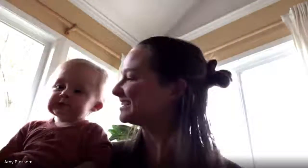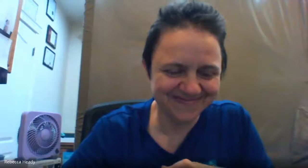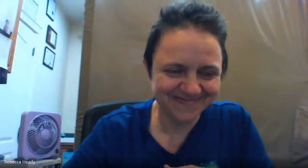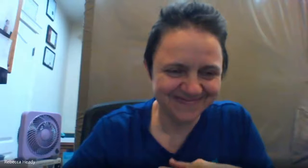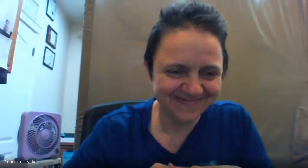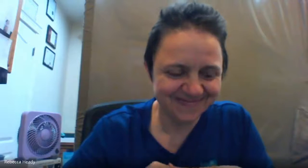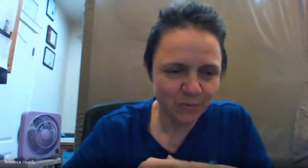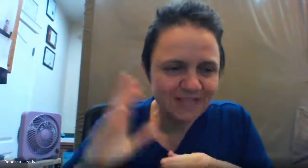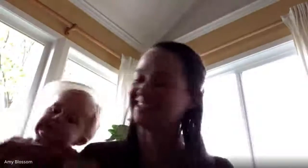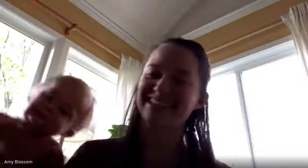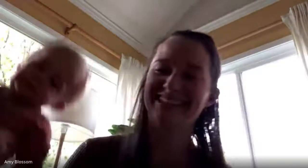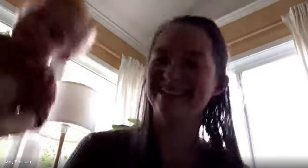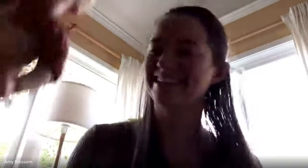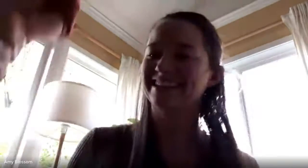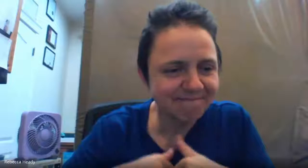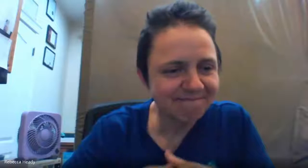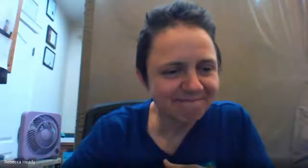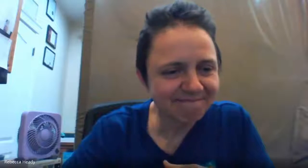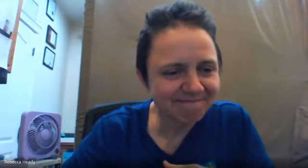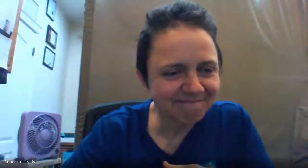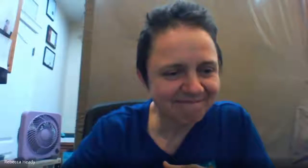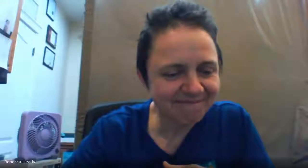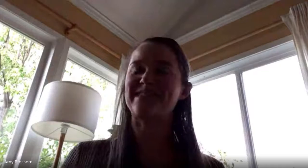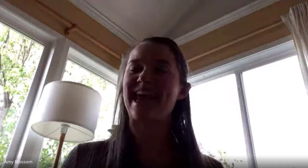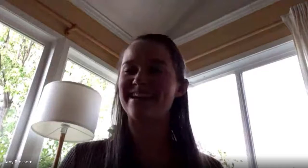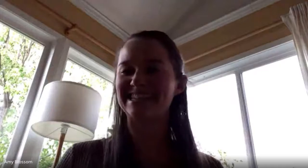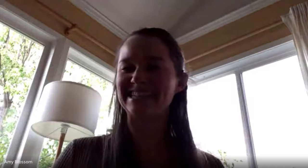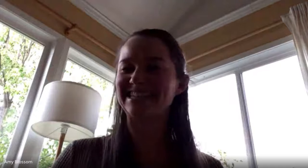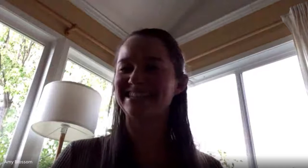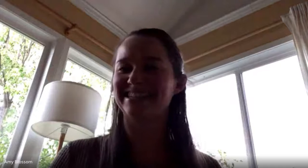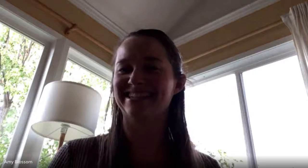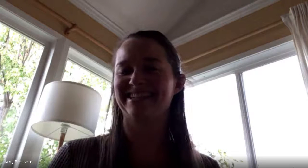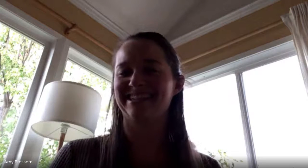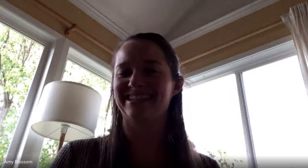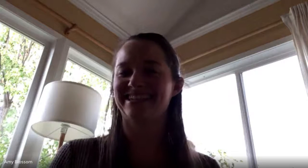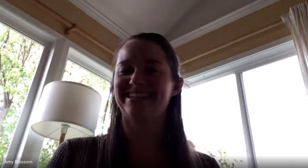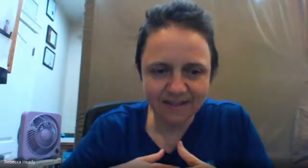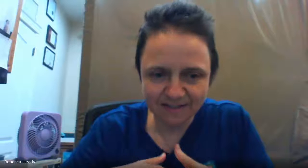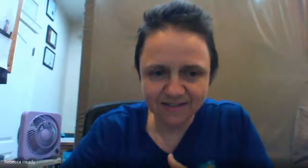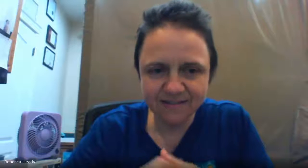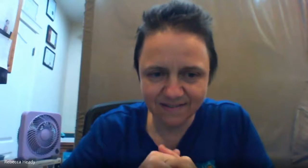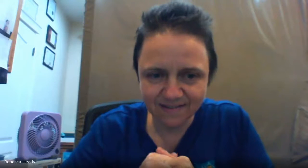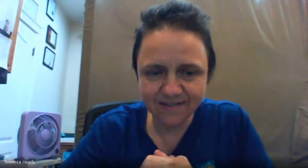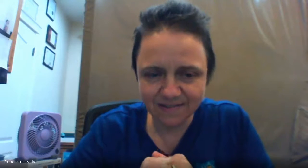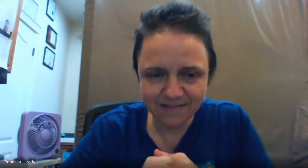What's his name? Harrison. Harrison. Nice.